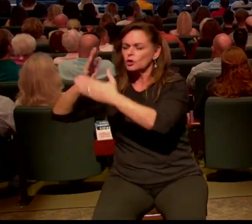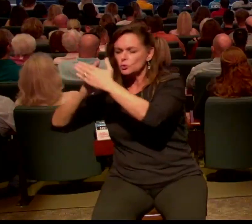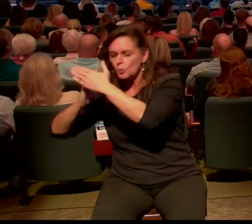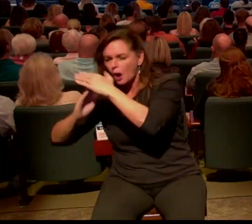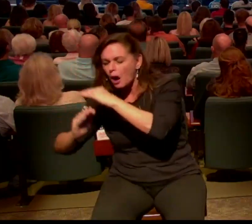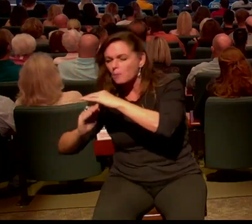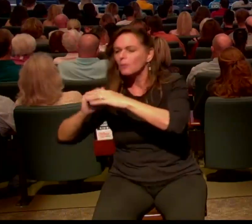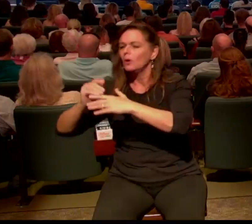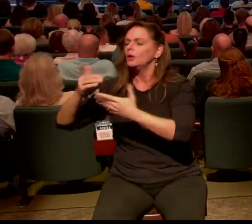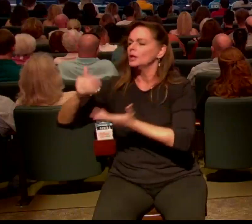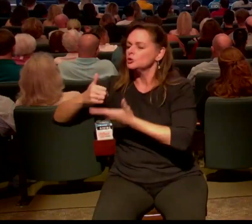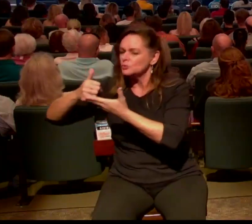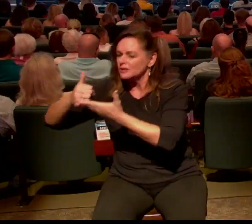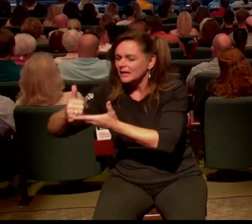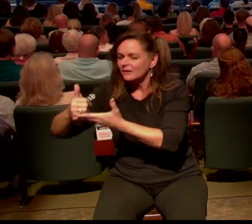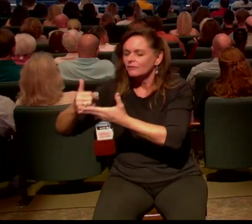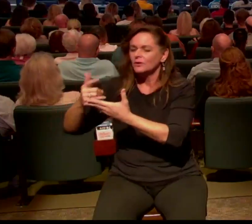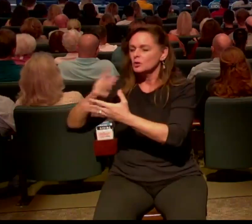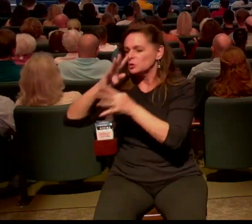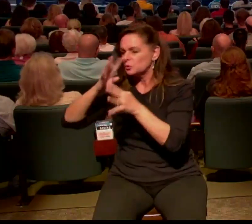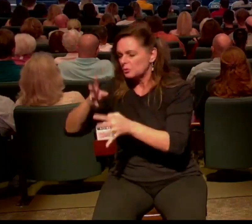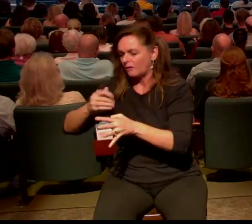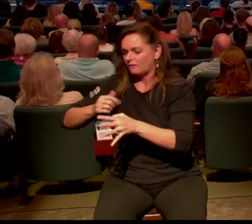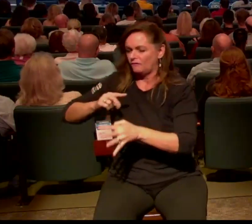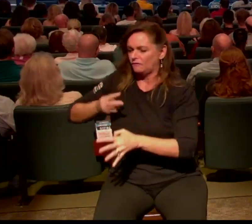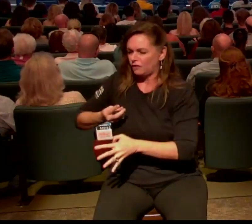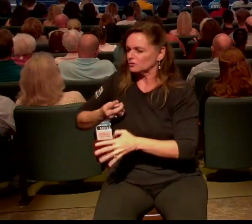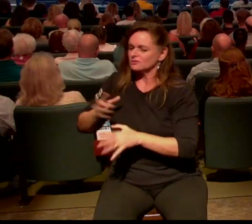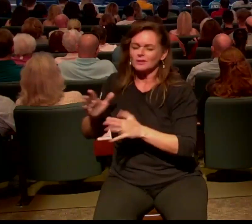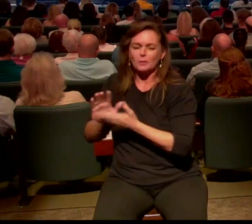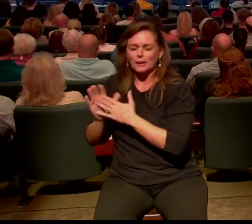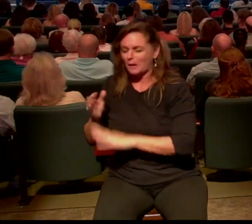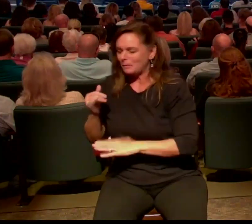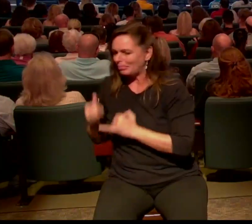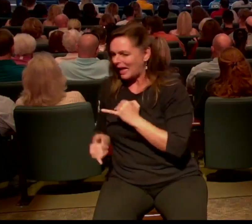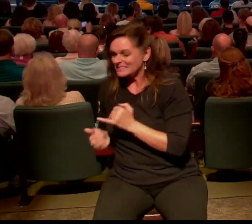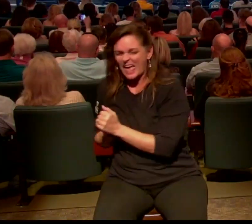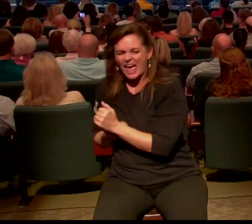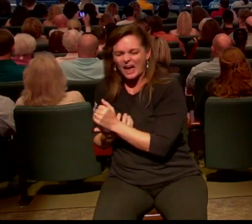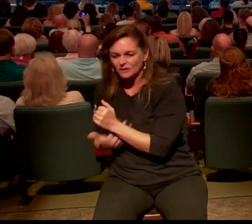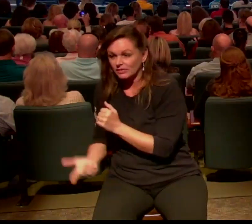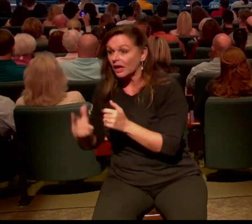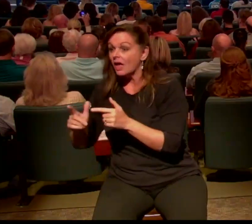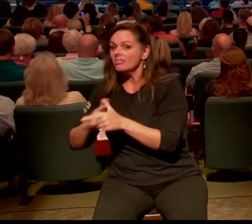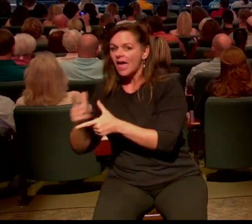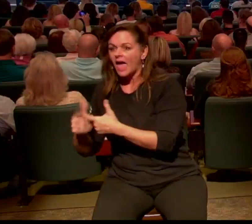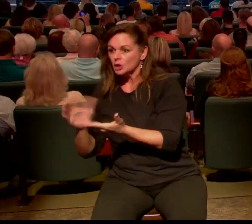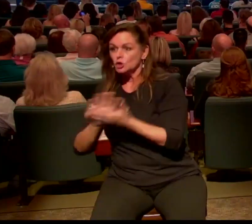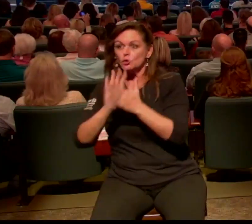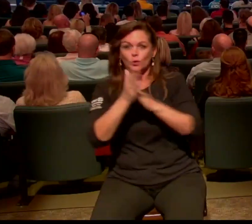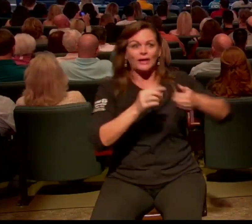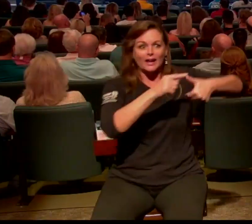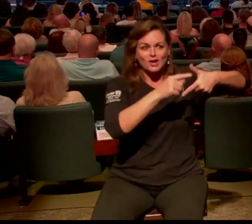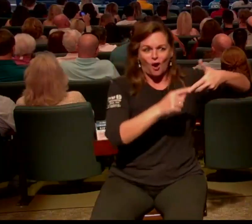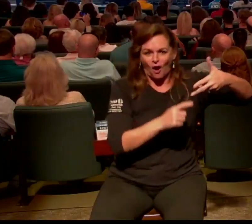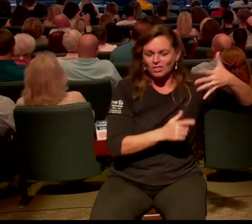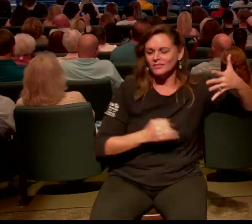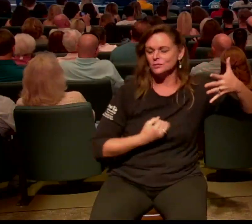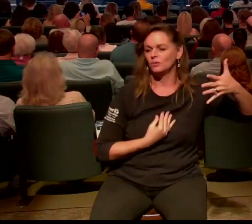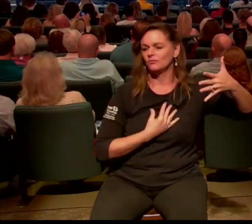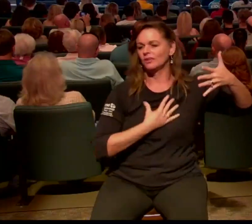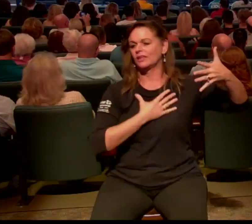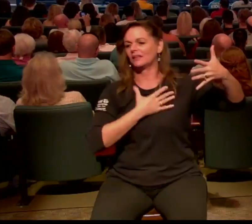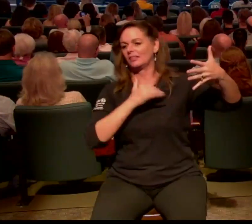chapter 13, Jesus knew the Father had put him in complete charge of everything, and that he had come from God and was on his way back up to